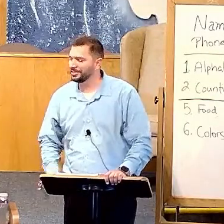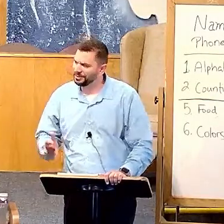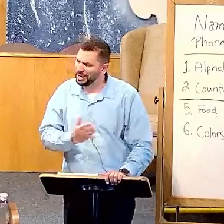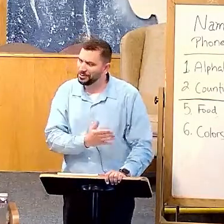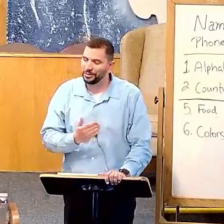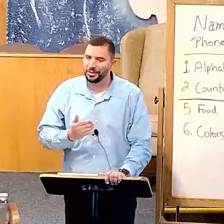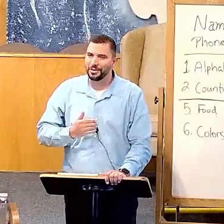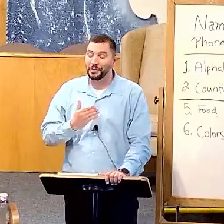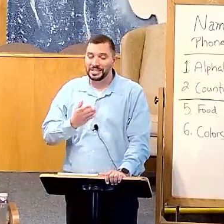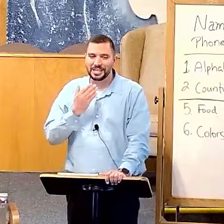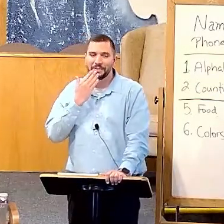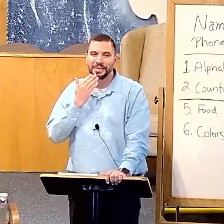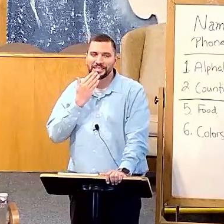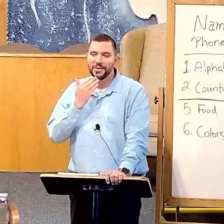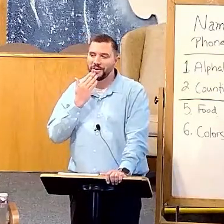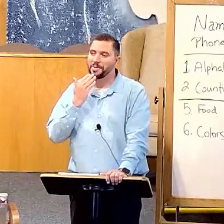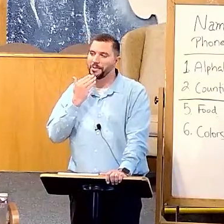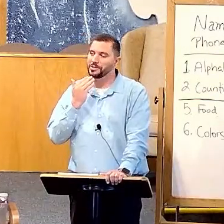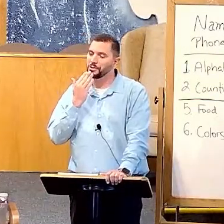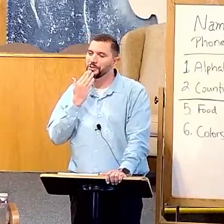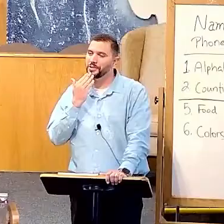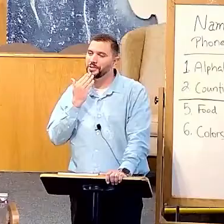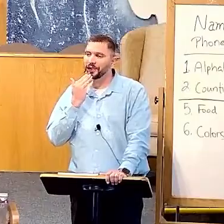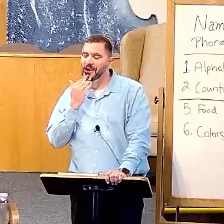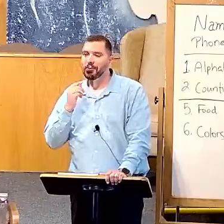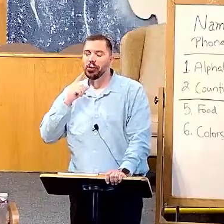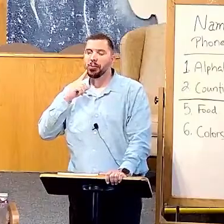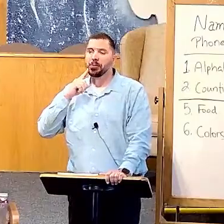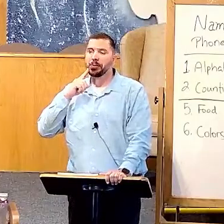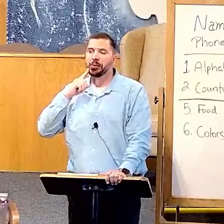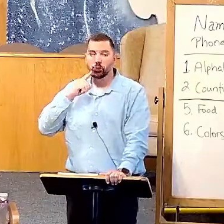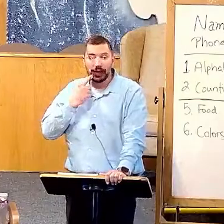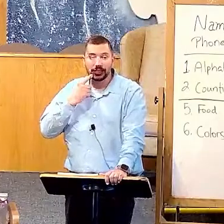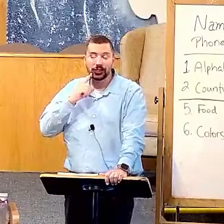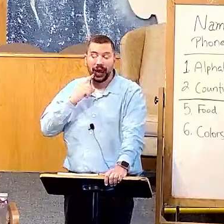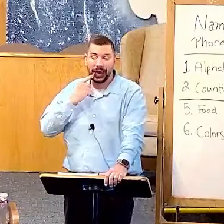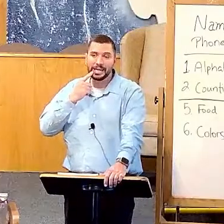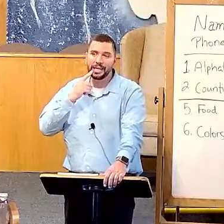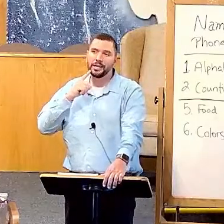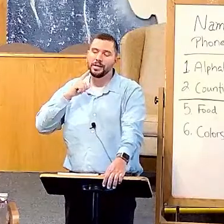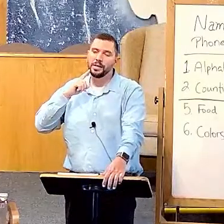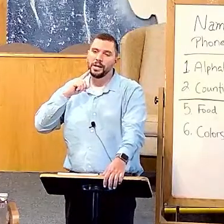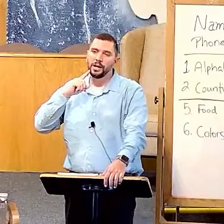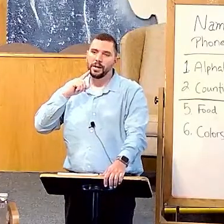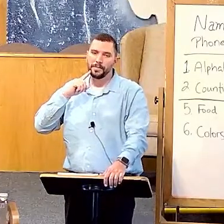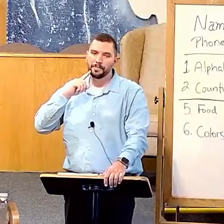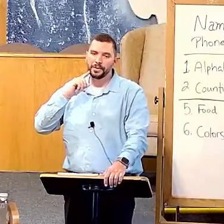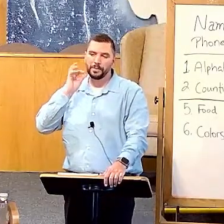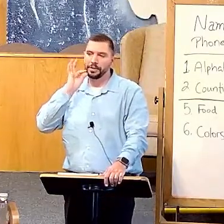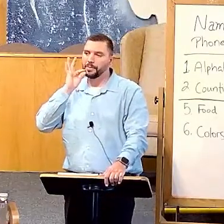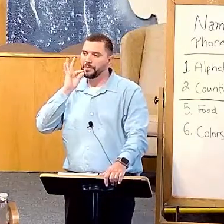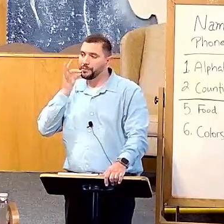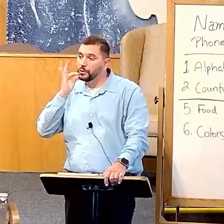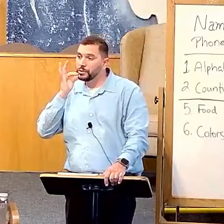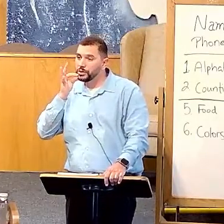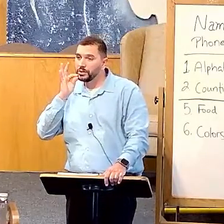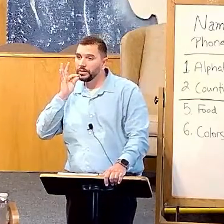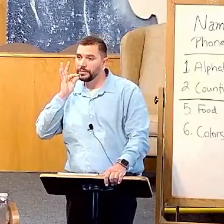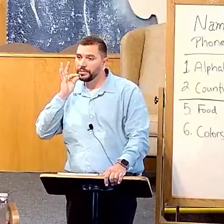actual reasoning, but that's how I remember it. So sugar is like that, but that's sweet, candy, but fruit is